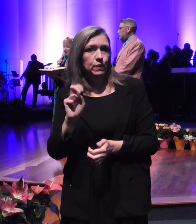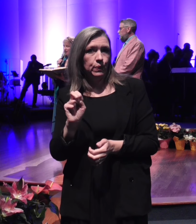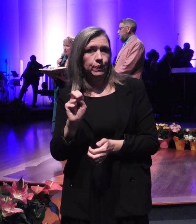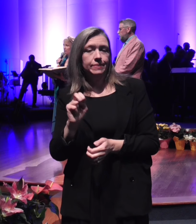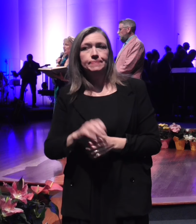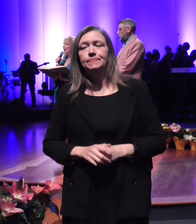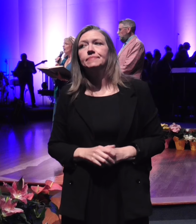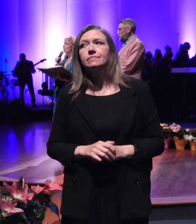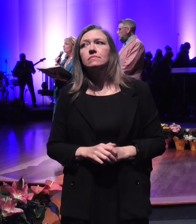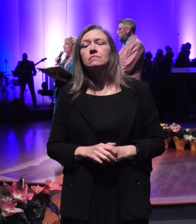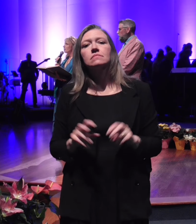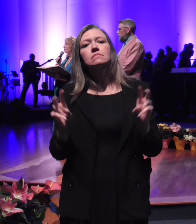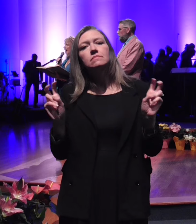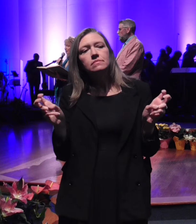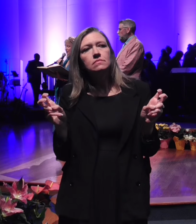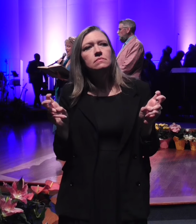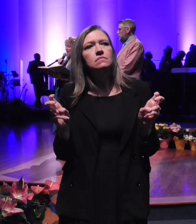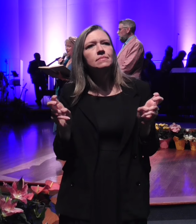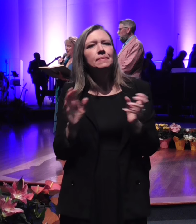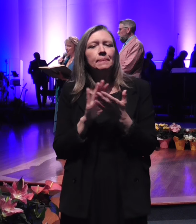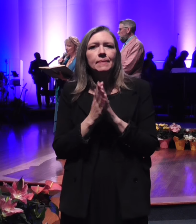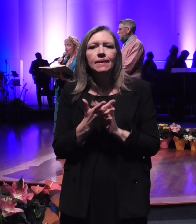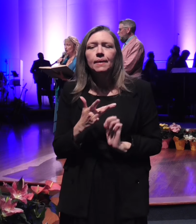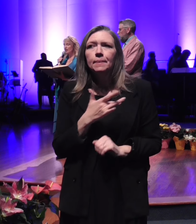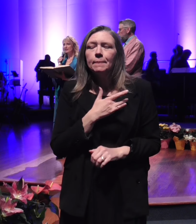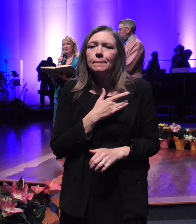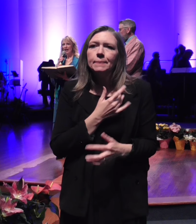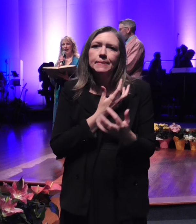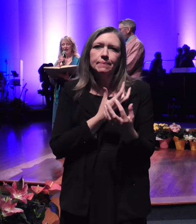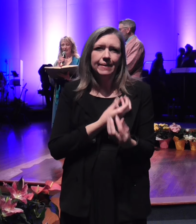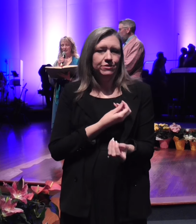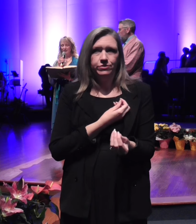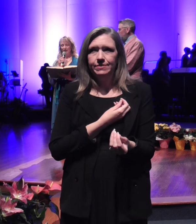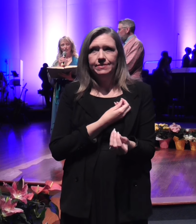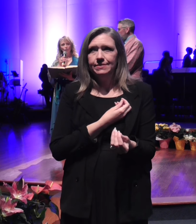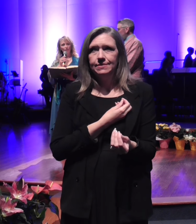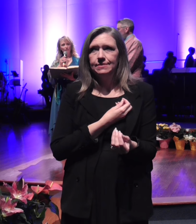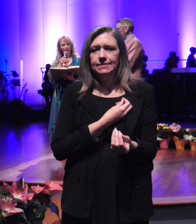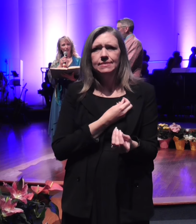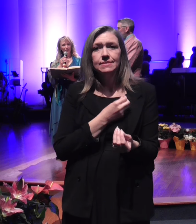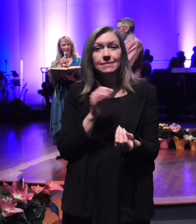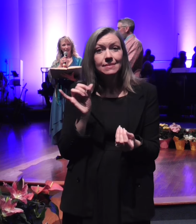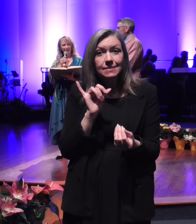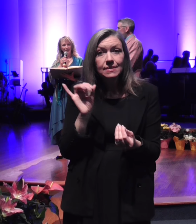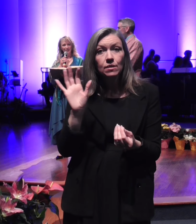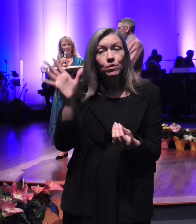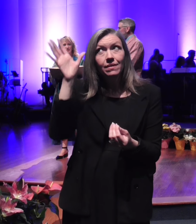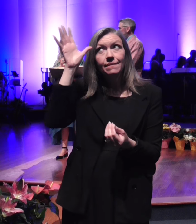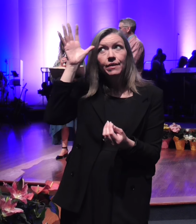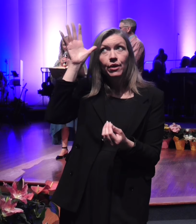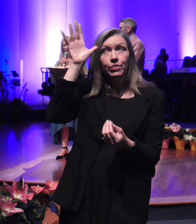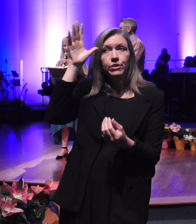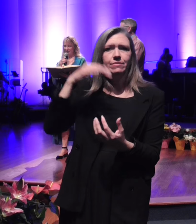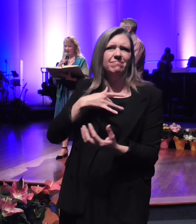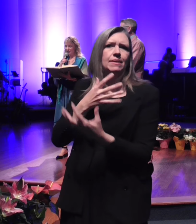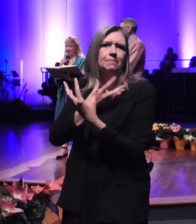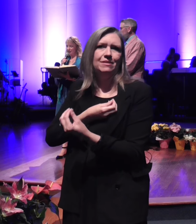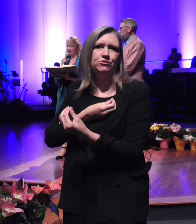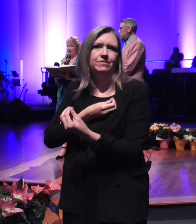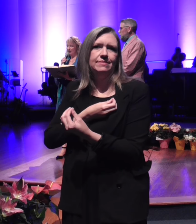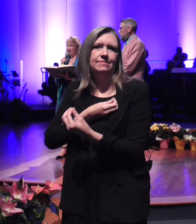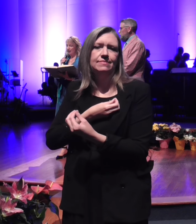Become compassionate, just as Your Father is